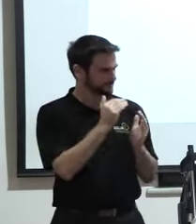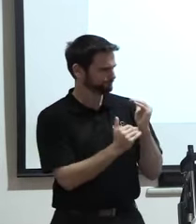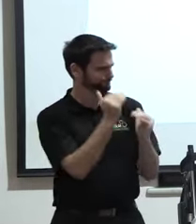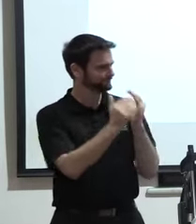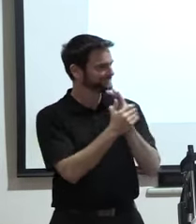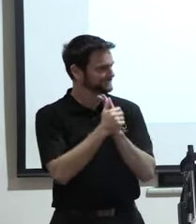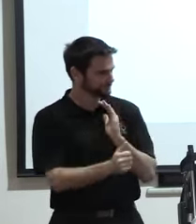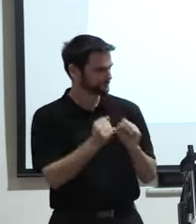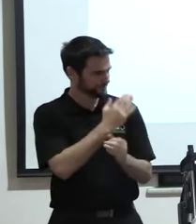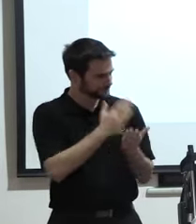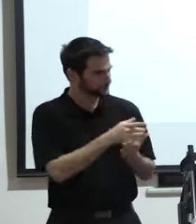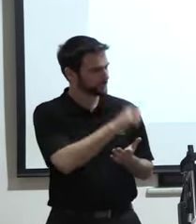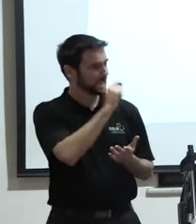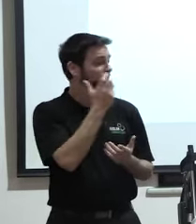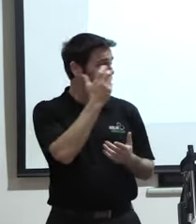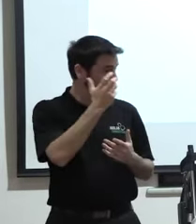So it might be